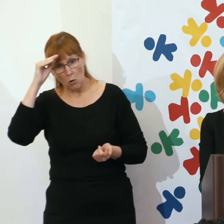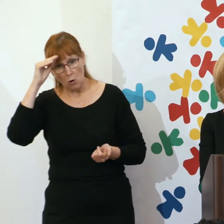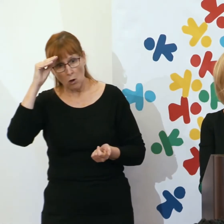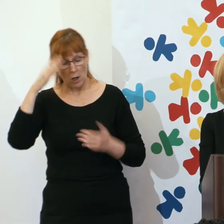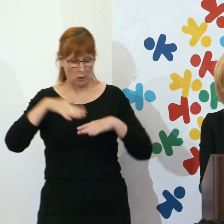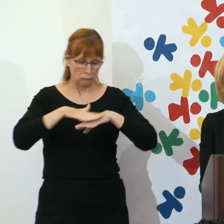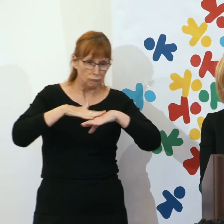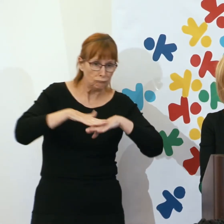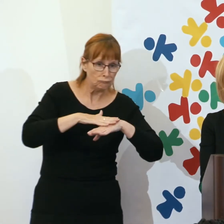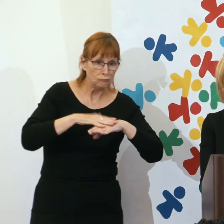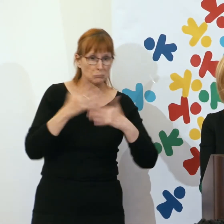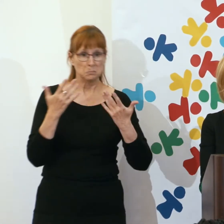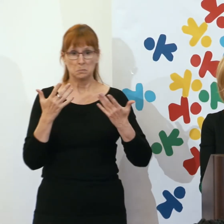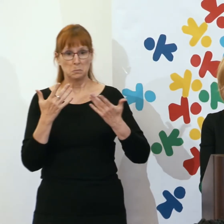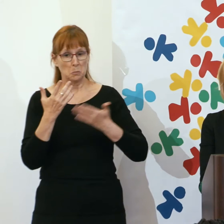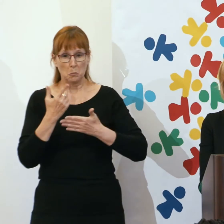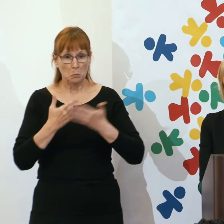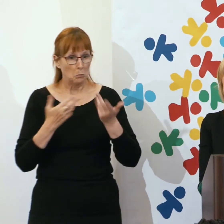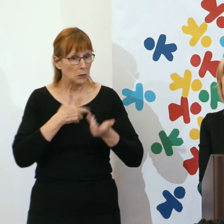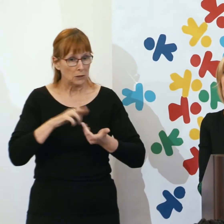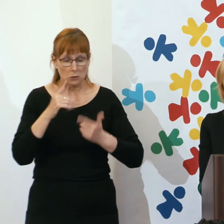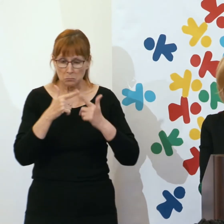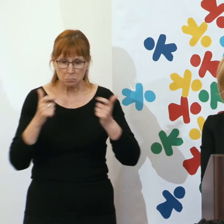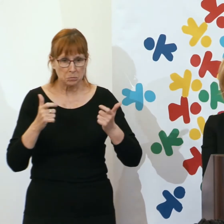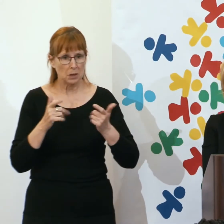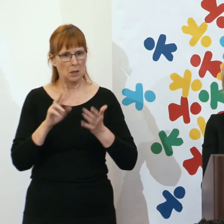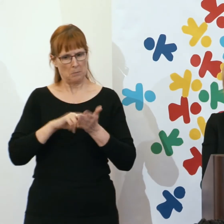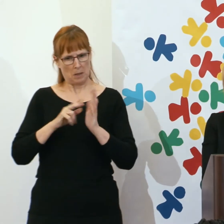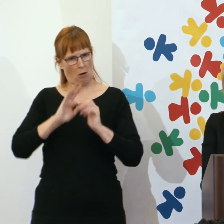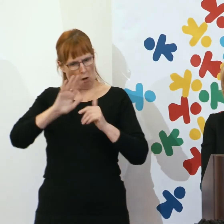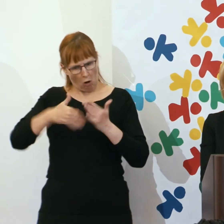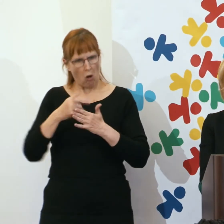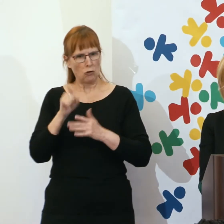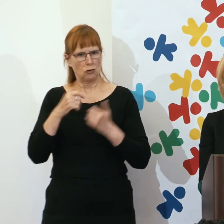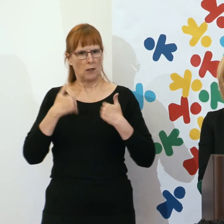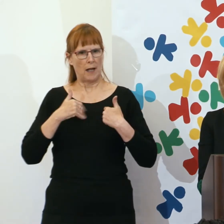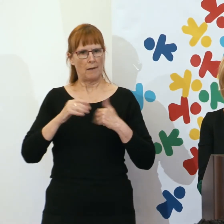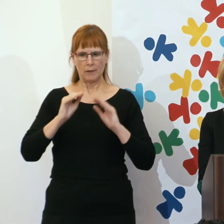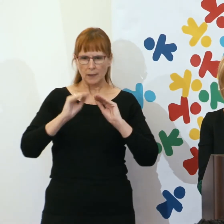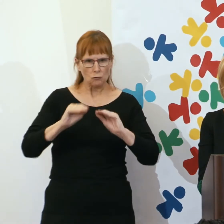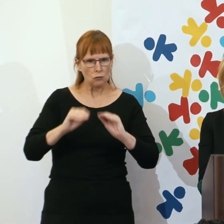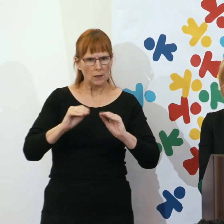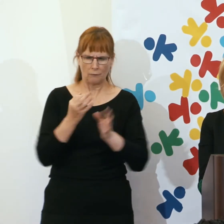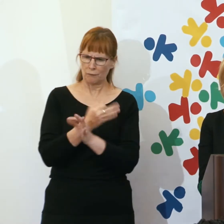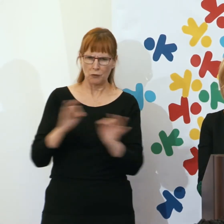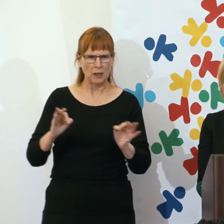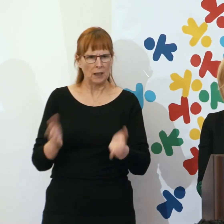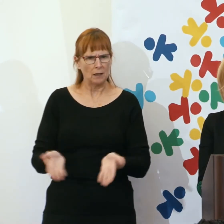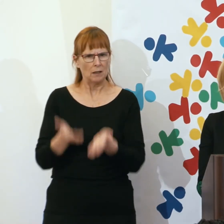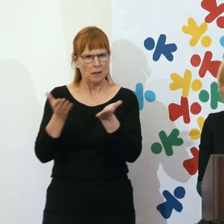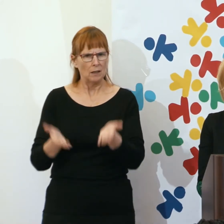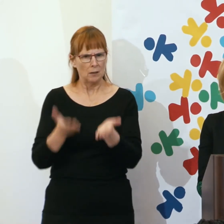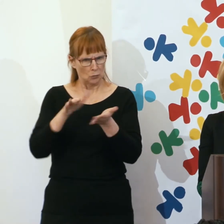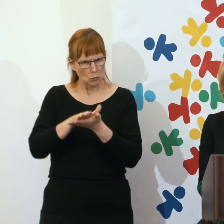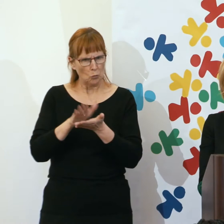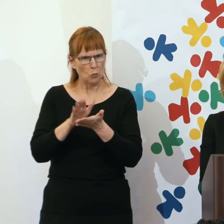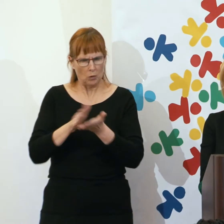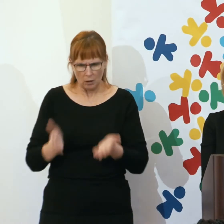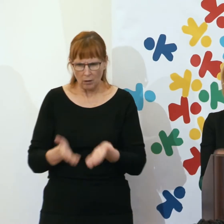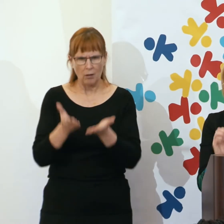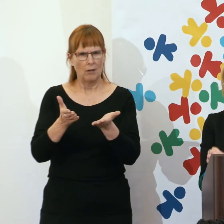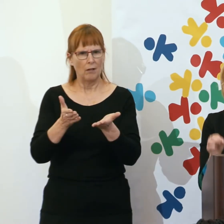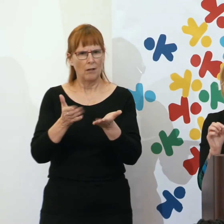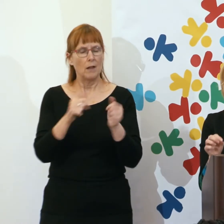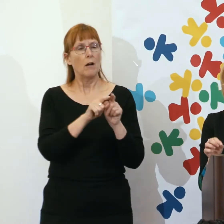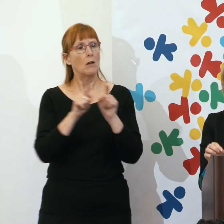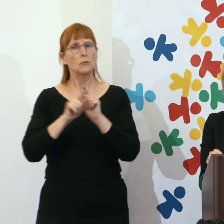able to get a free, equitable, quality education, and anyone who seeks out decent work will be able to find it,